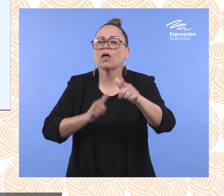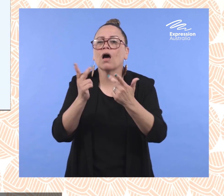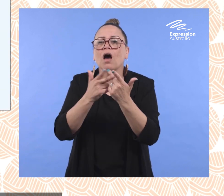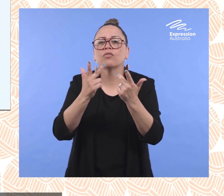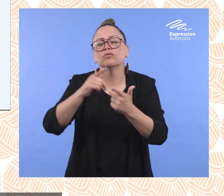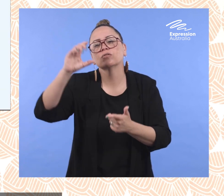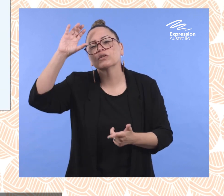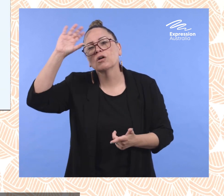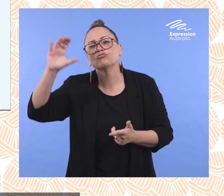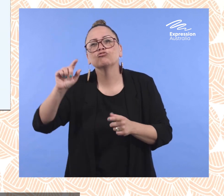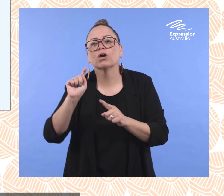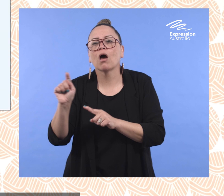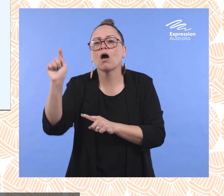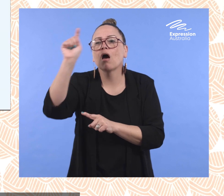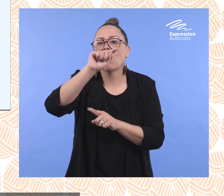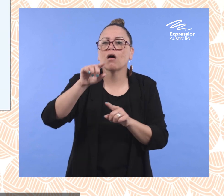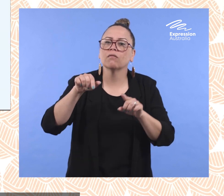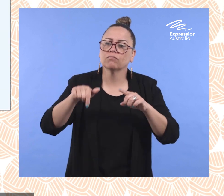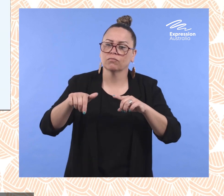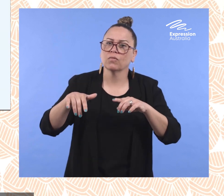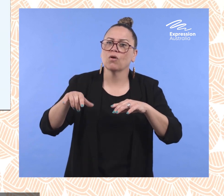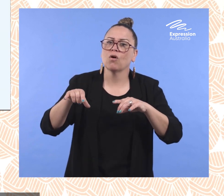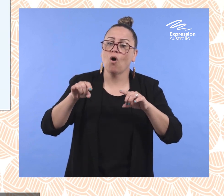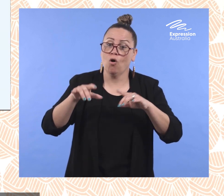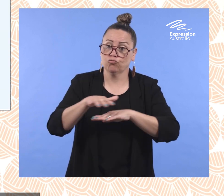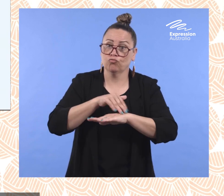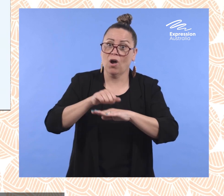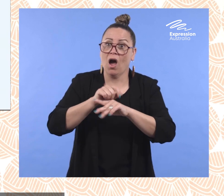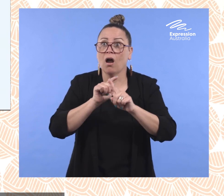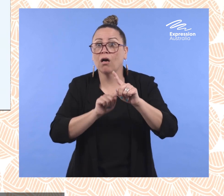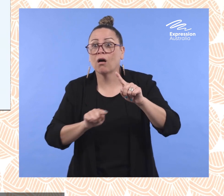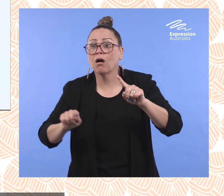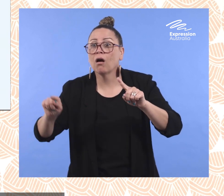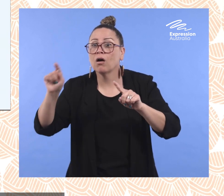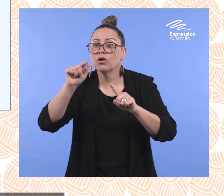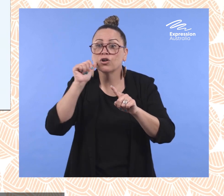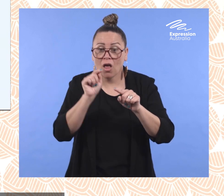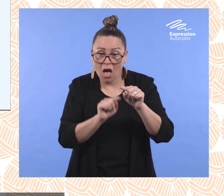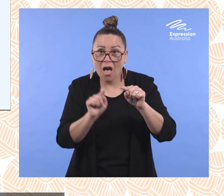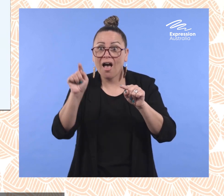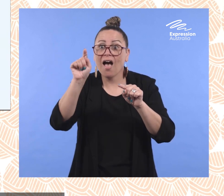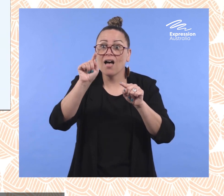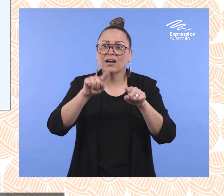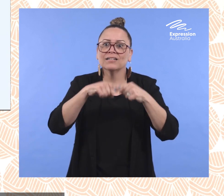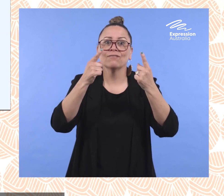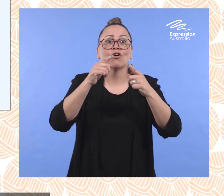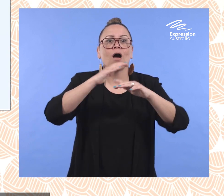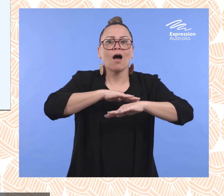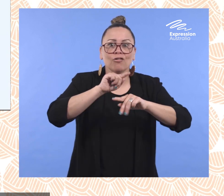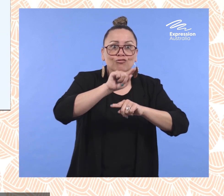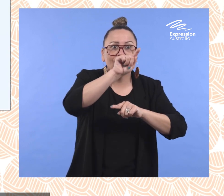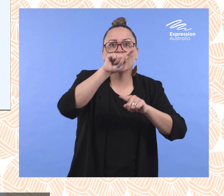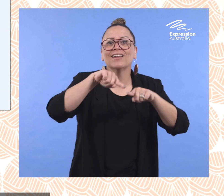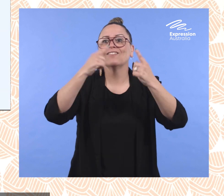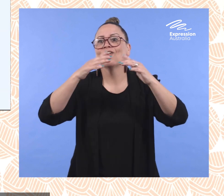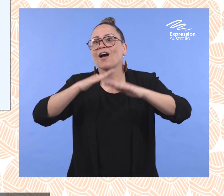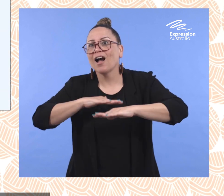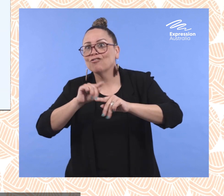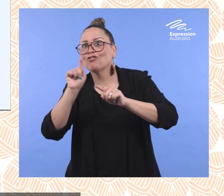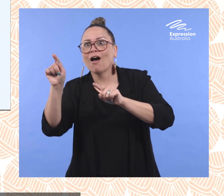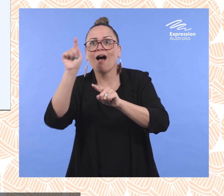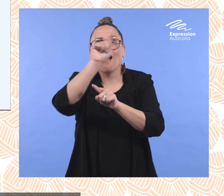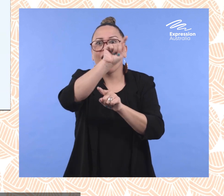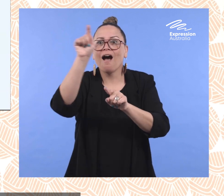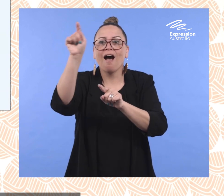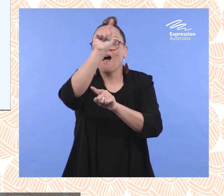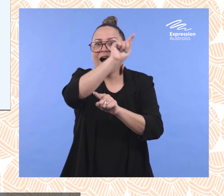on the coast of Australia for more than a couple of hours, you're likely to be traveling through a different country. So it's very diverse.